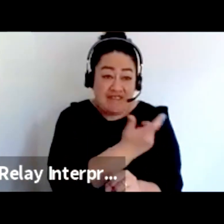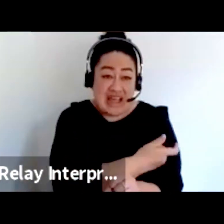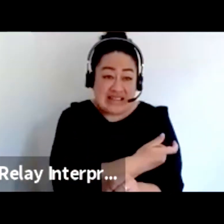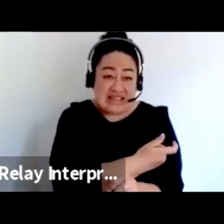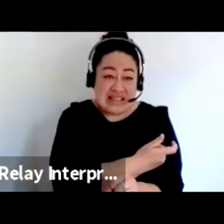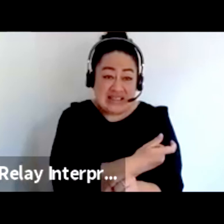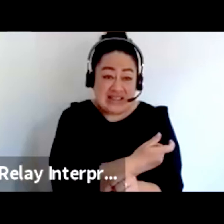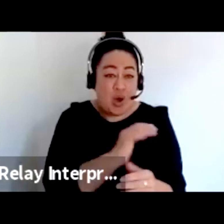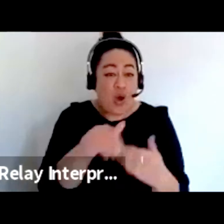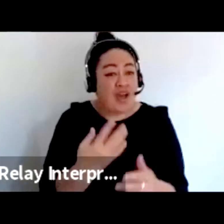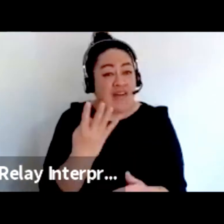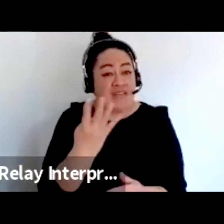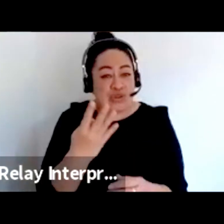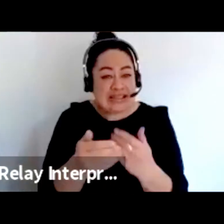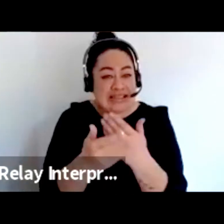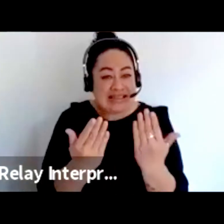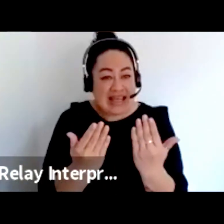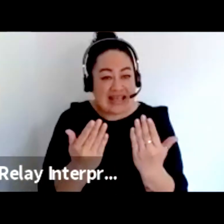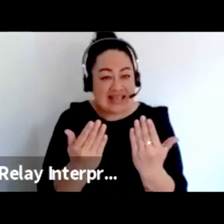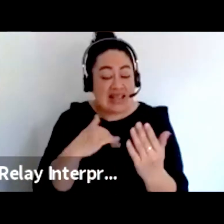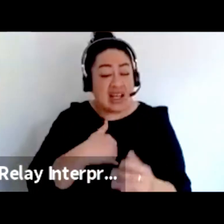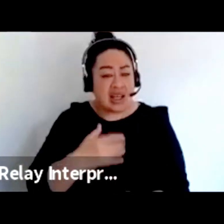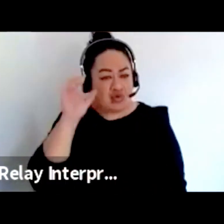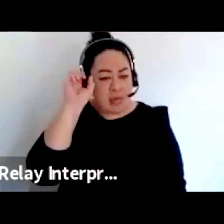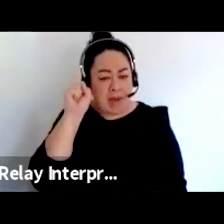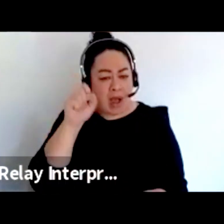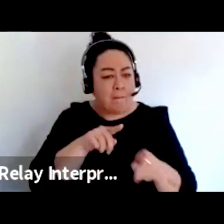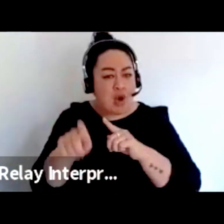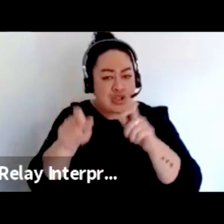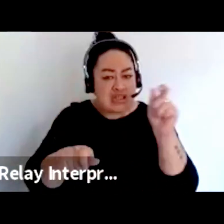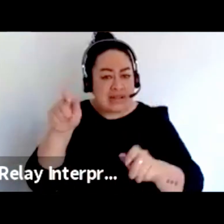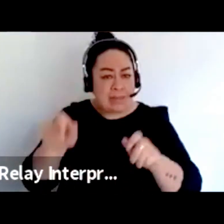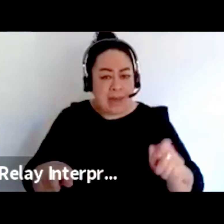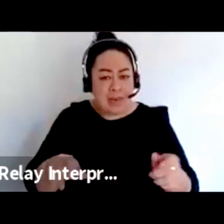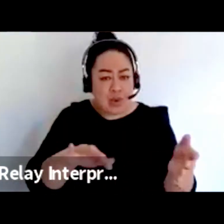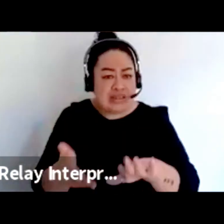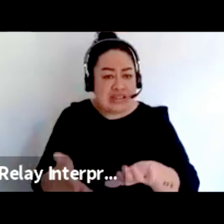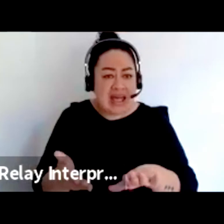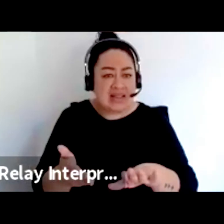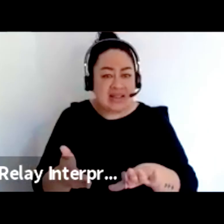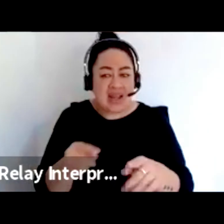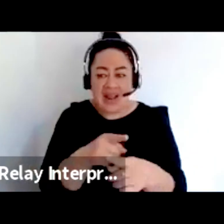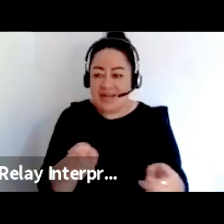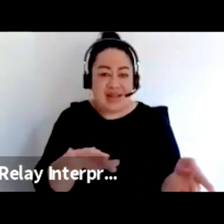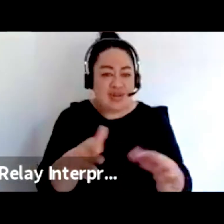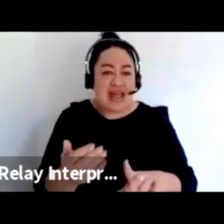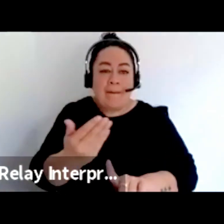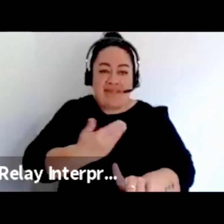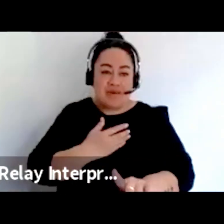days. Remembering that the majority of the people that died before we had the vaccine in the country.